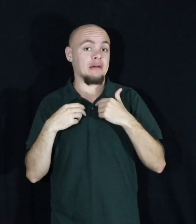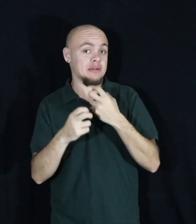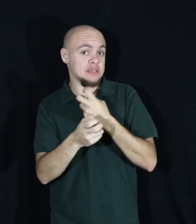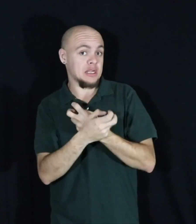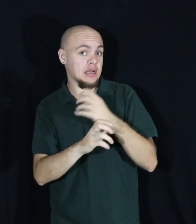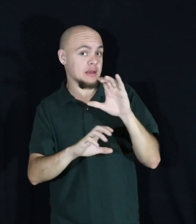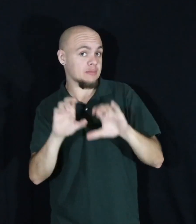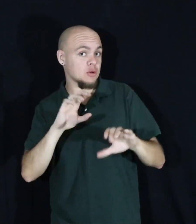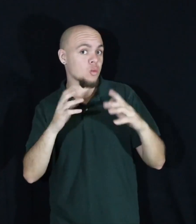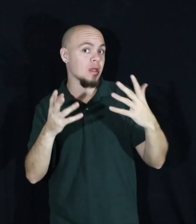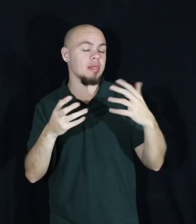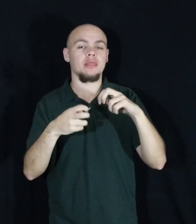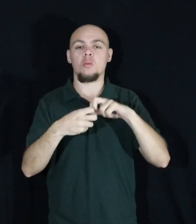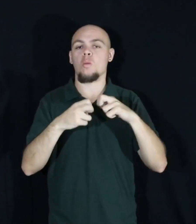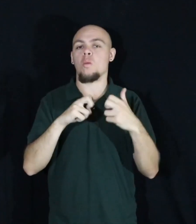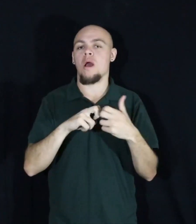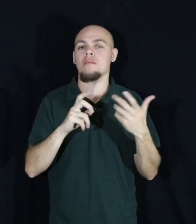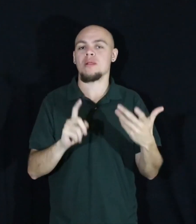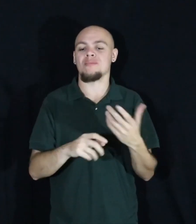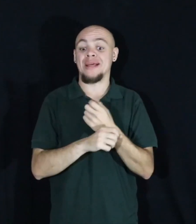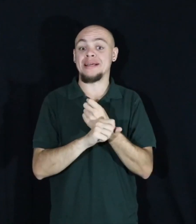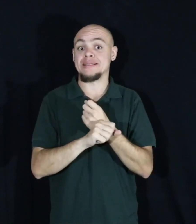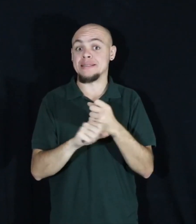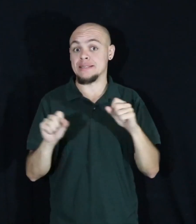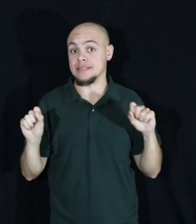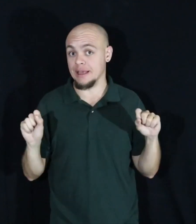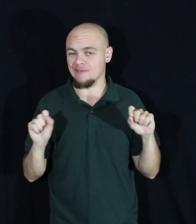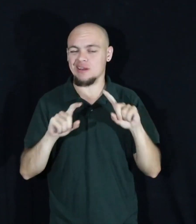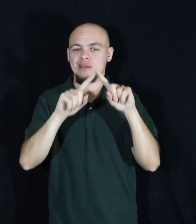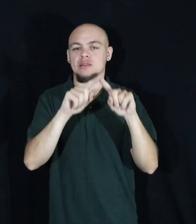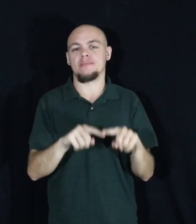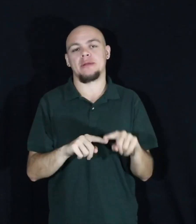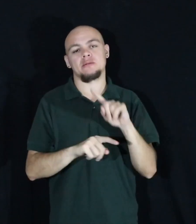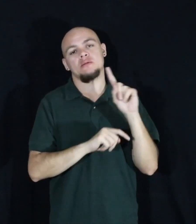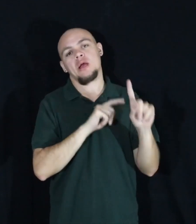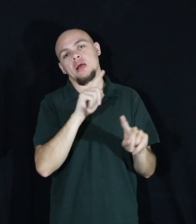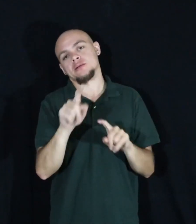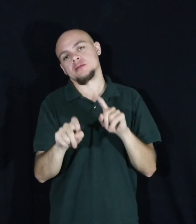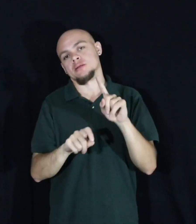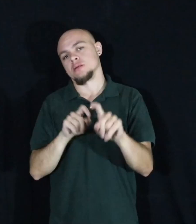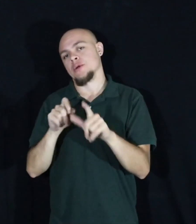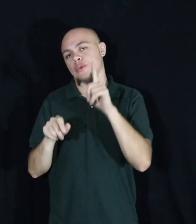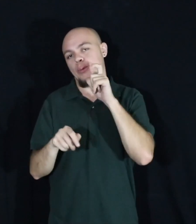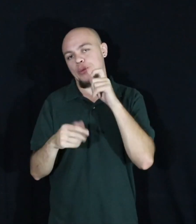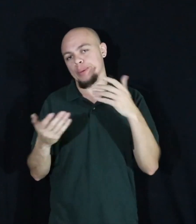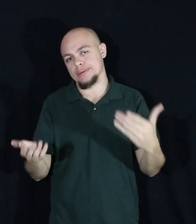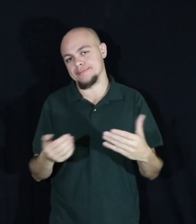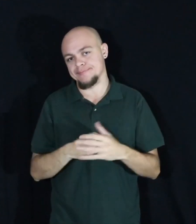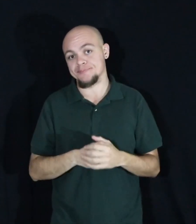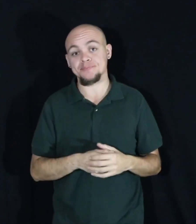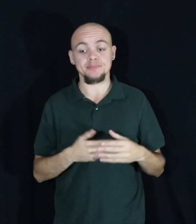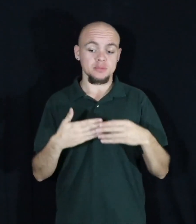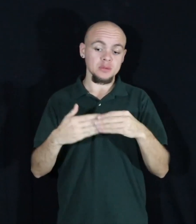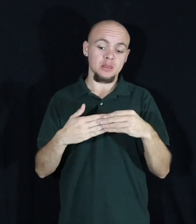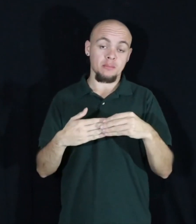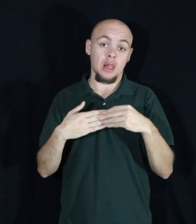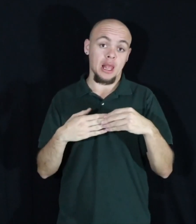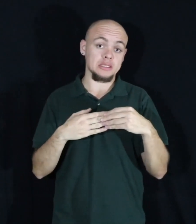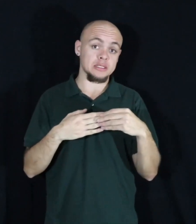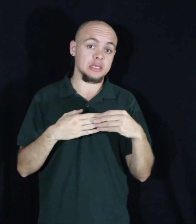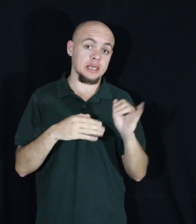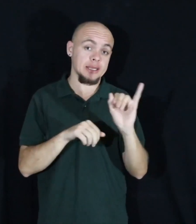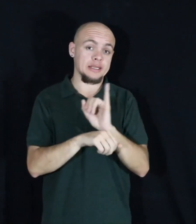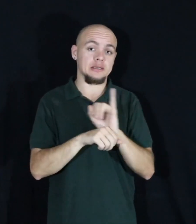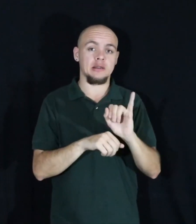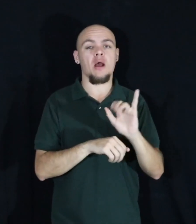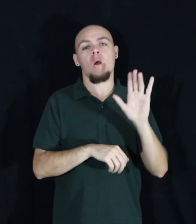Well, the problem with that question, is it safe, is it depends who you ask. You see, the plastics industry was